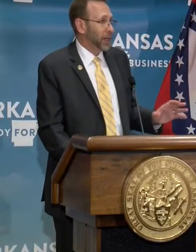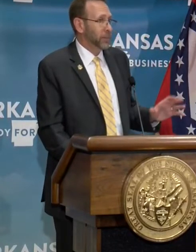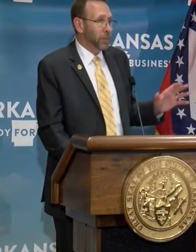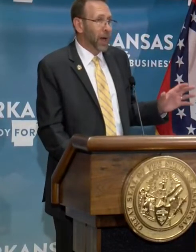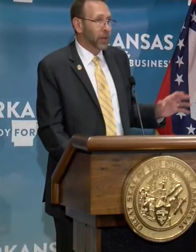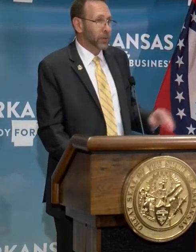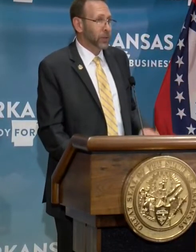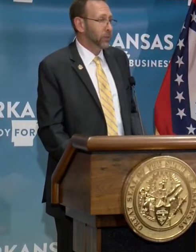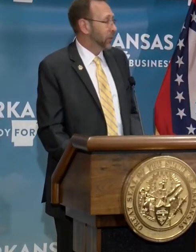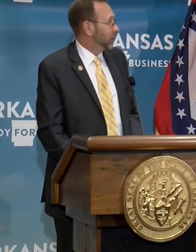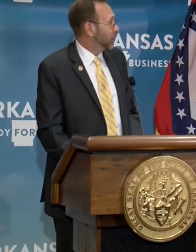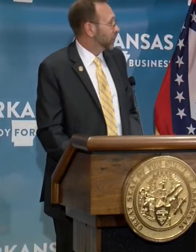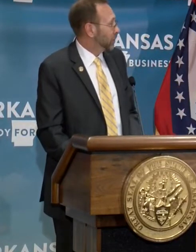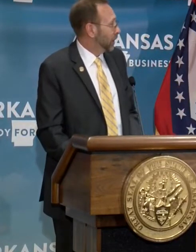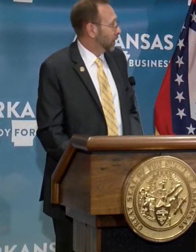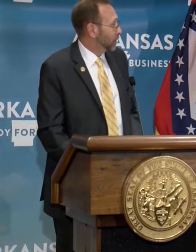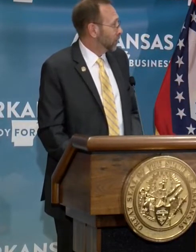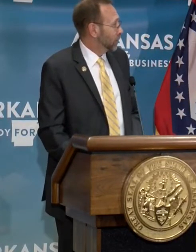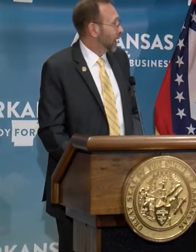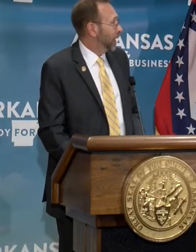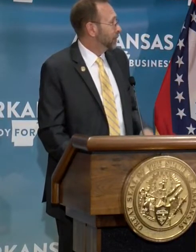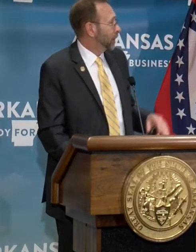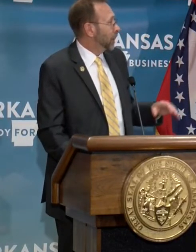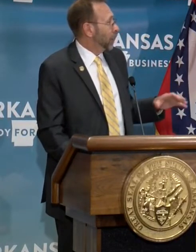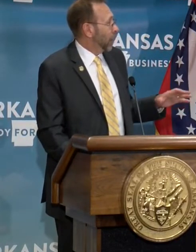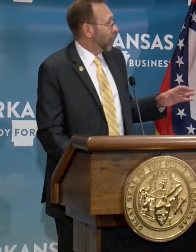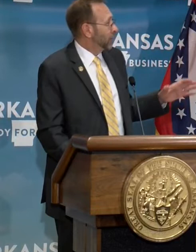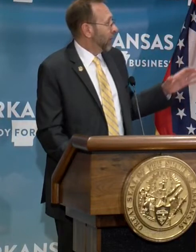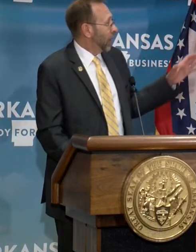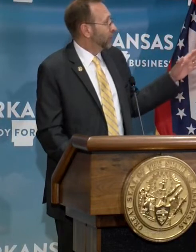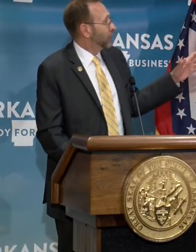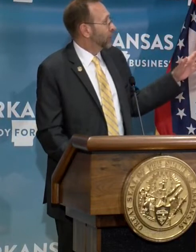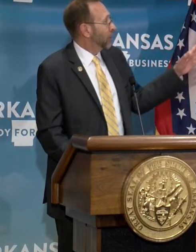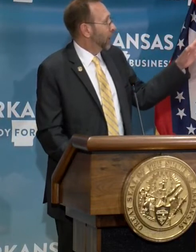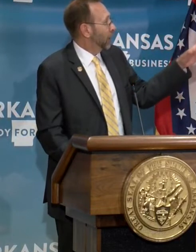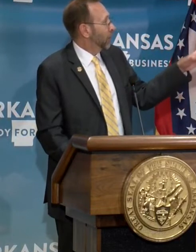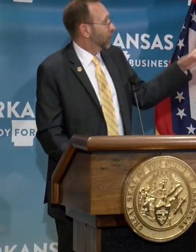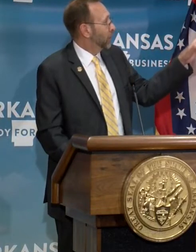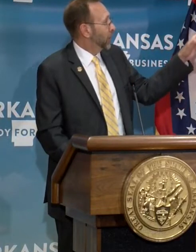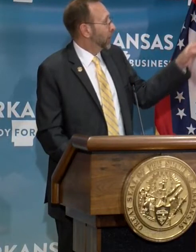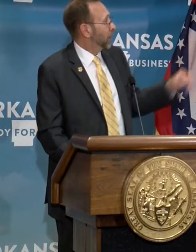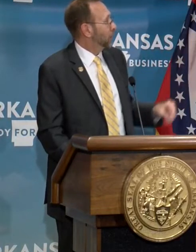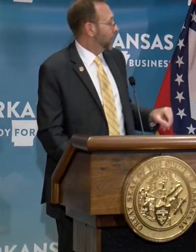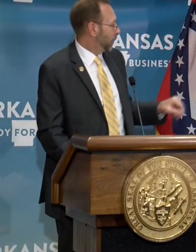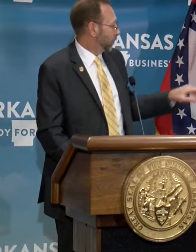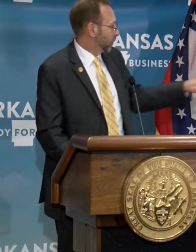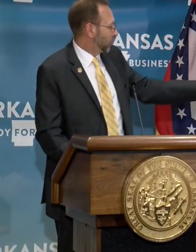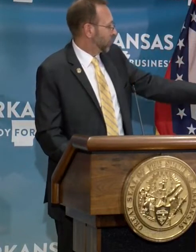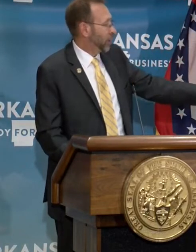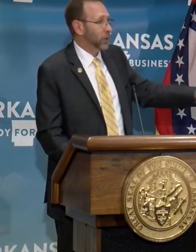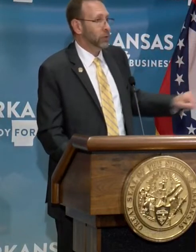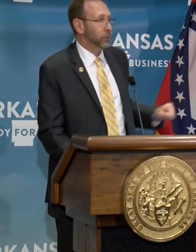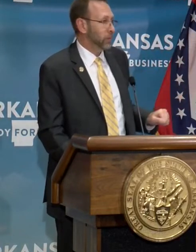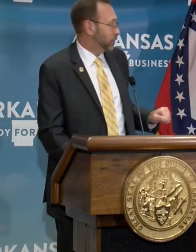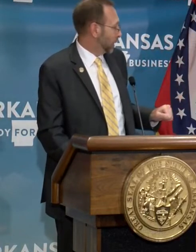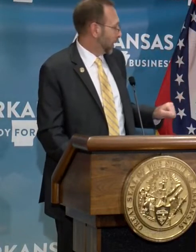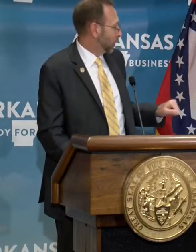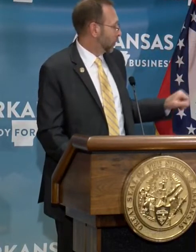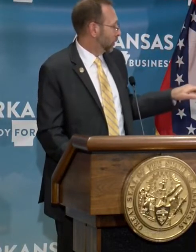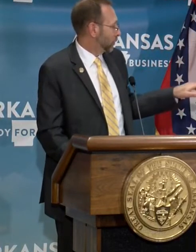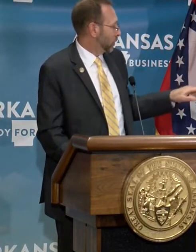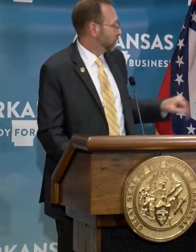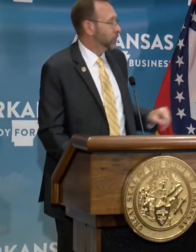It's not a positive slide, but of these data are